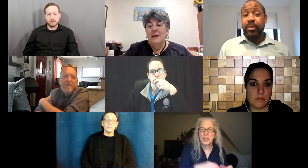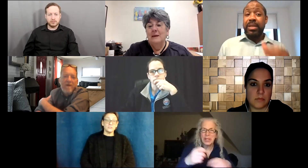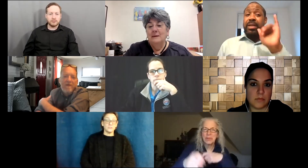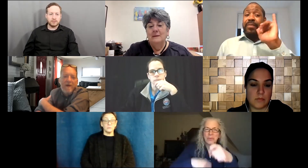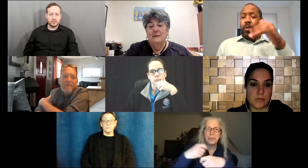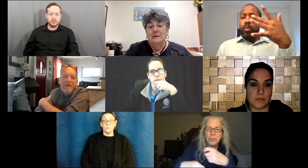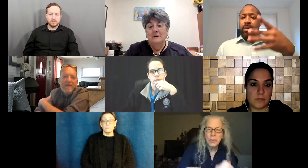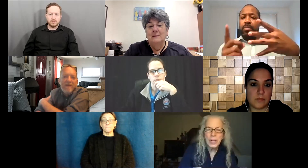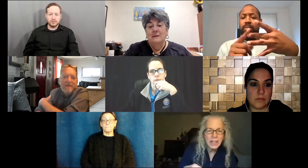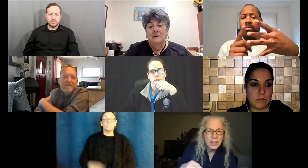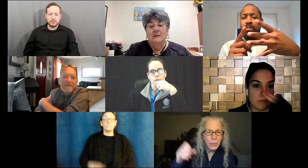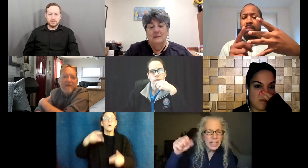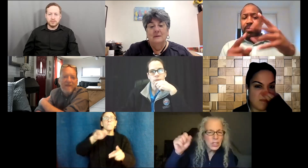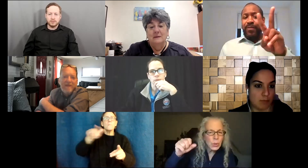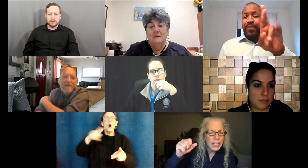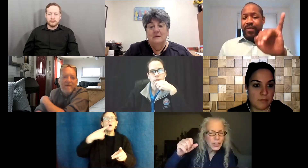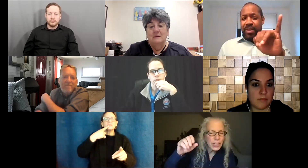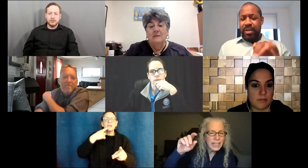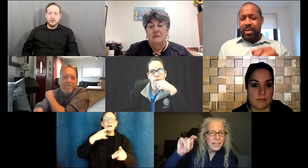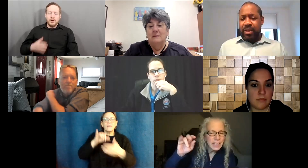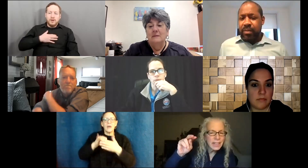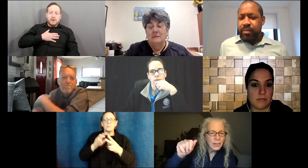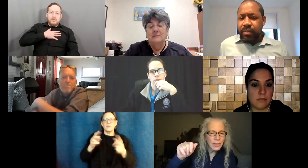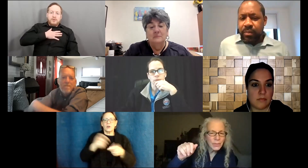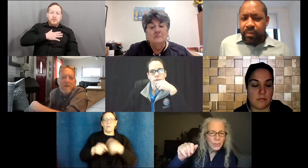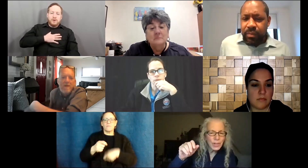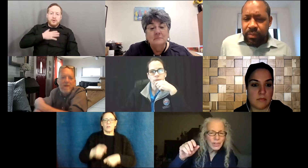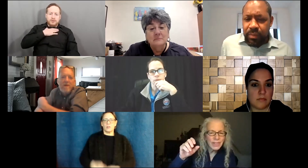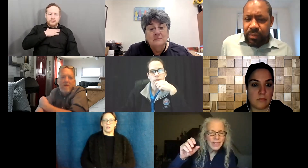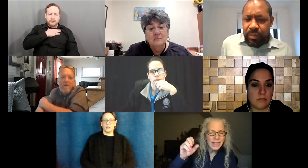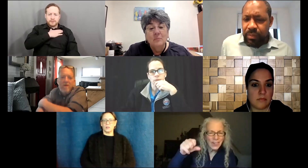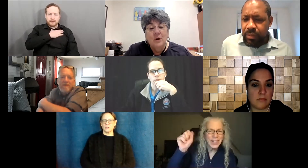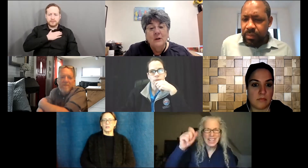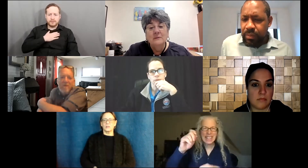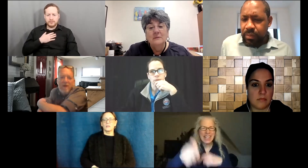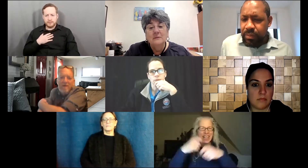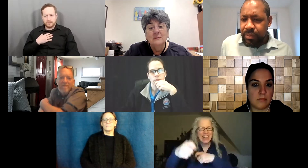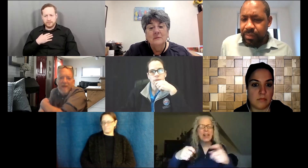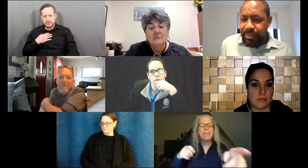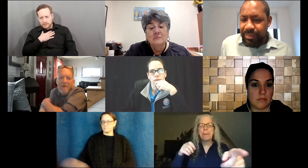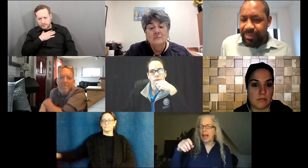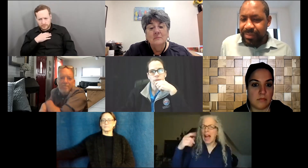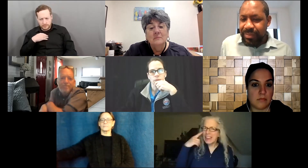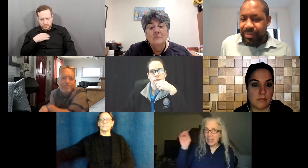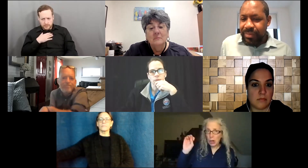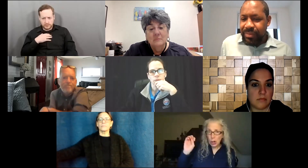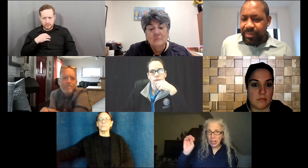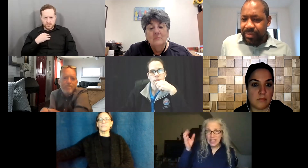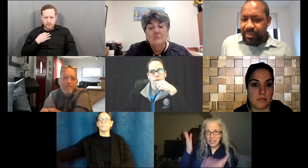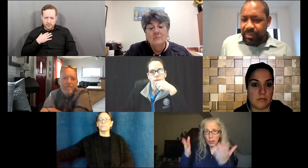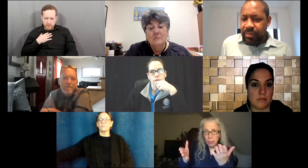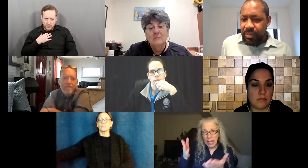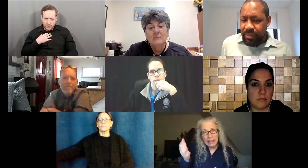That would be very helpful. I think that's We can something switch, that you know, we're, sorry. Ernest might want to think about.